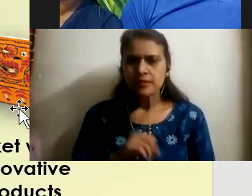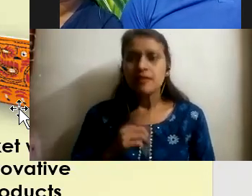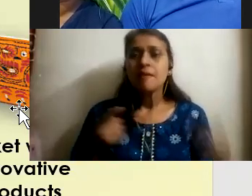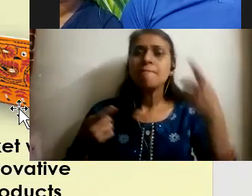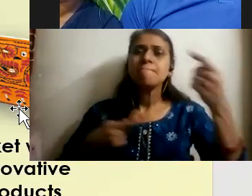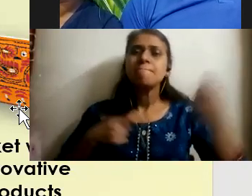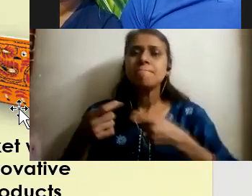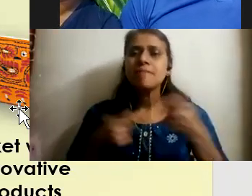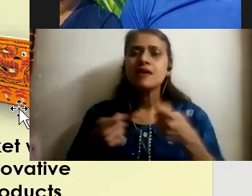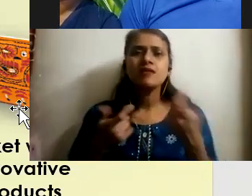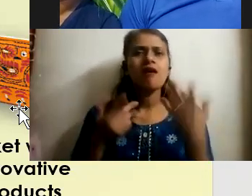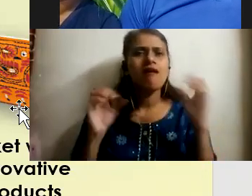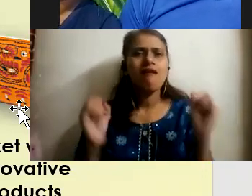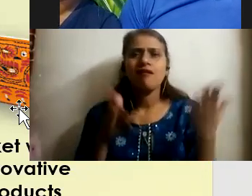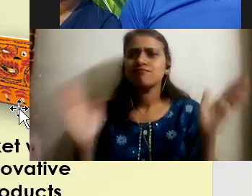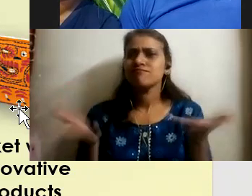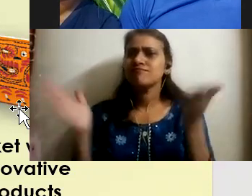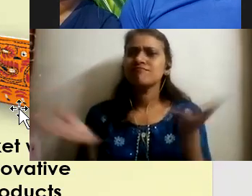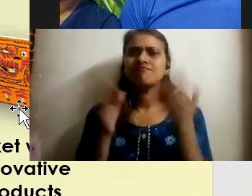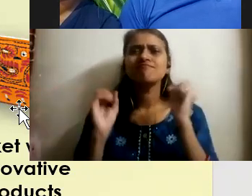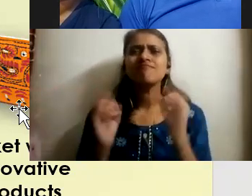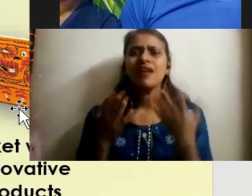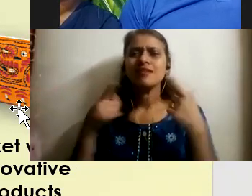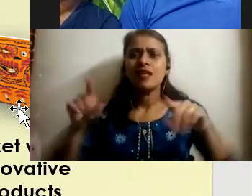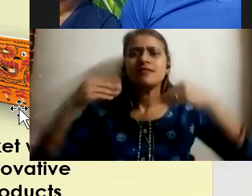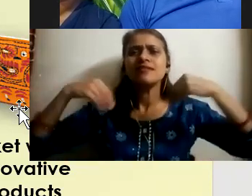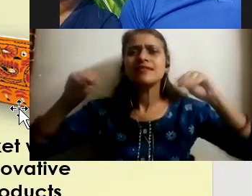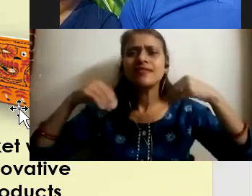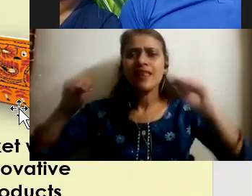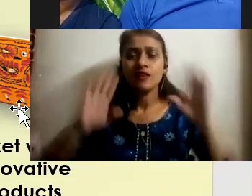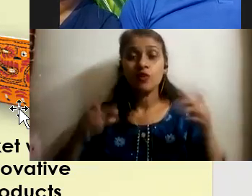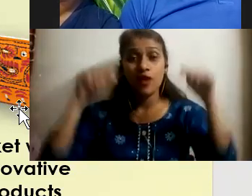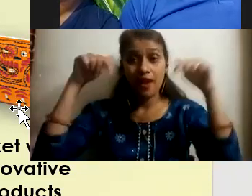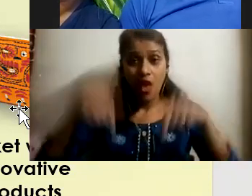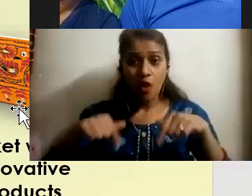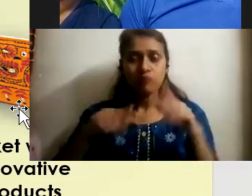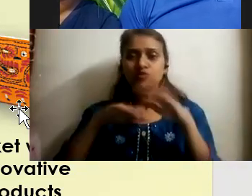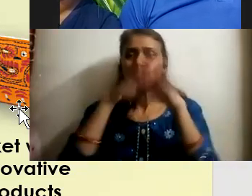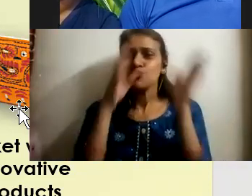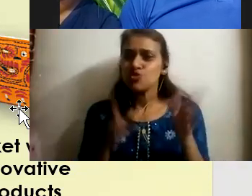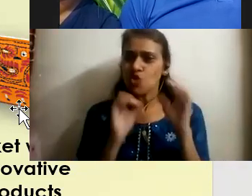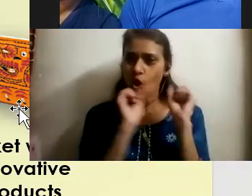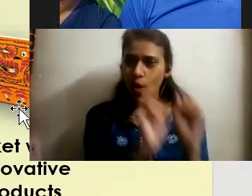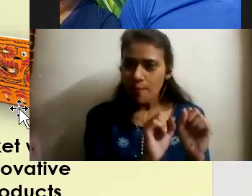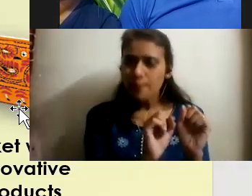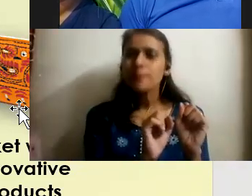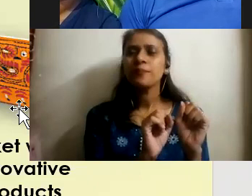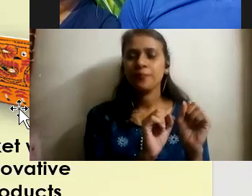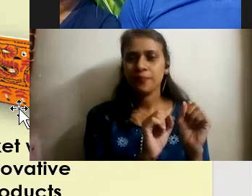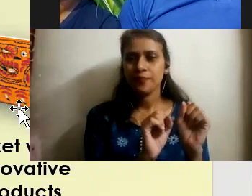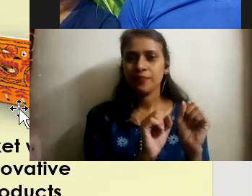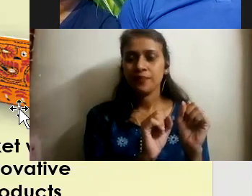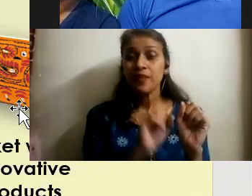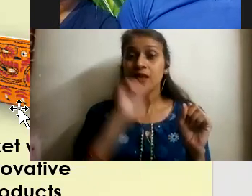became production people. The products started selling. So today they have a separate shop and they have a separate wing,